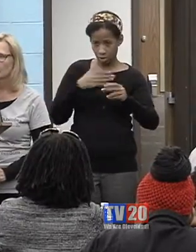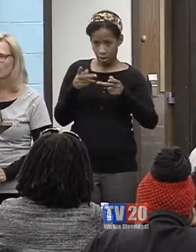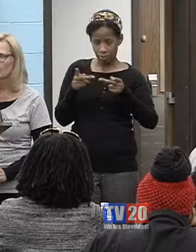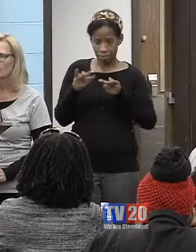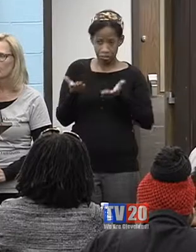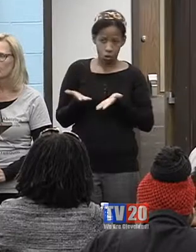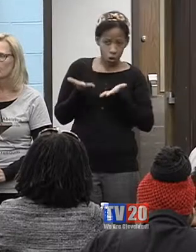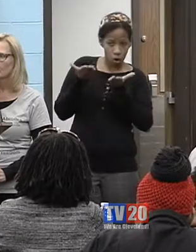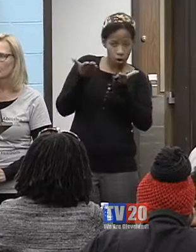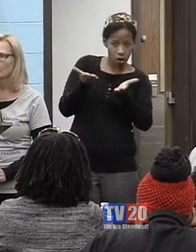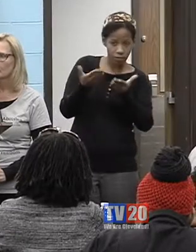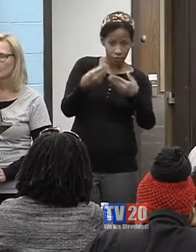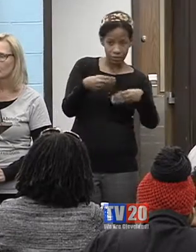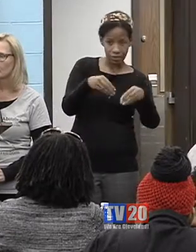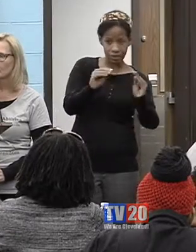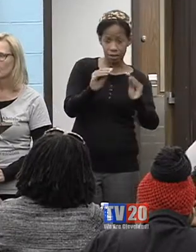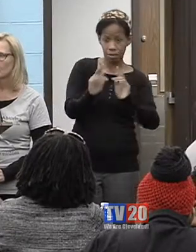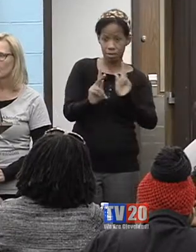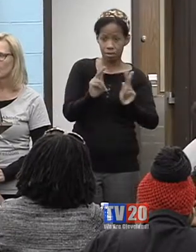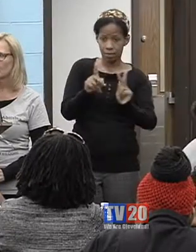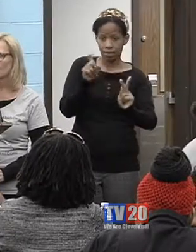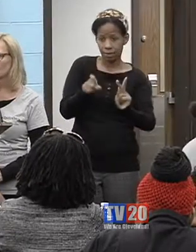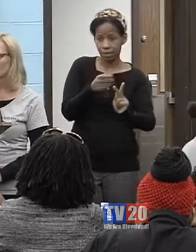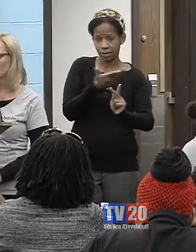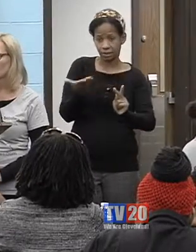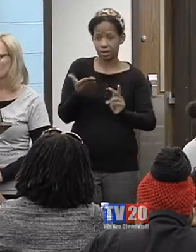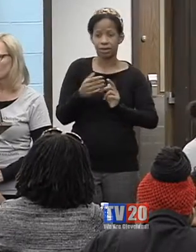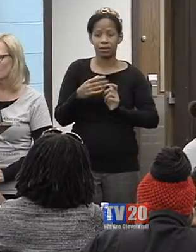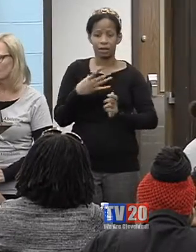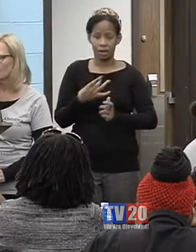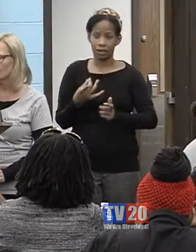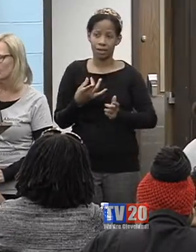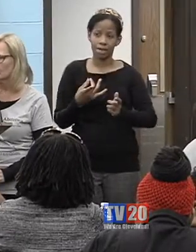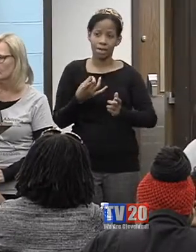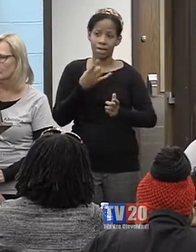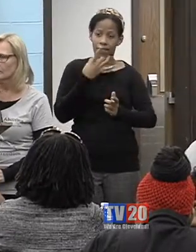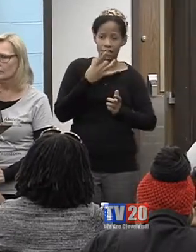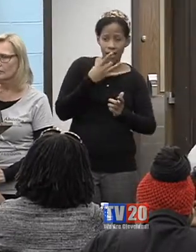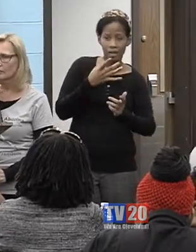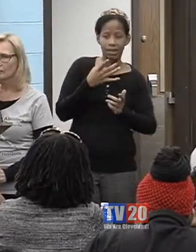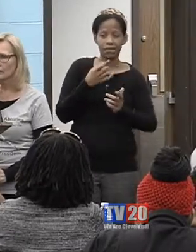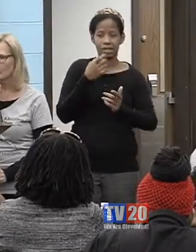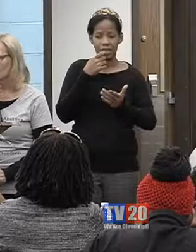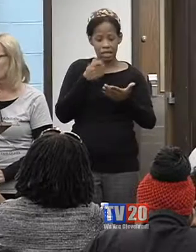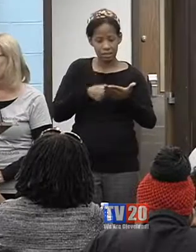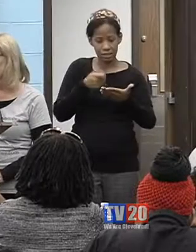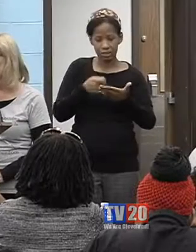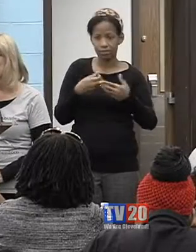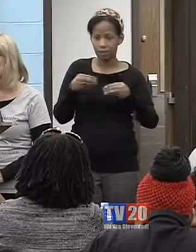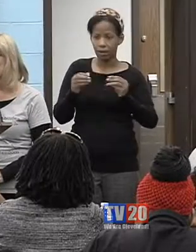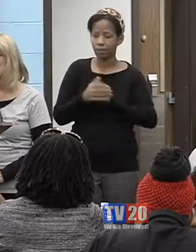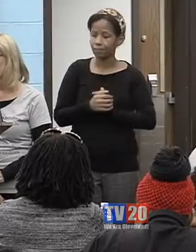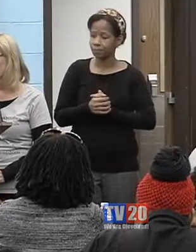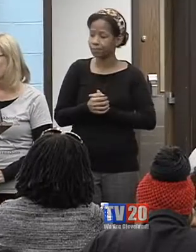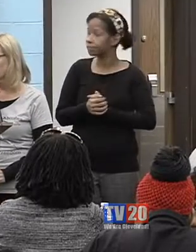offer things for sale for people who need them. We have lights. We have full spectrum lights.